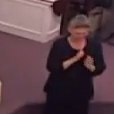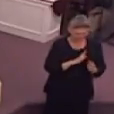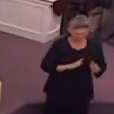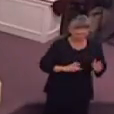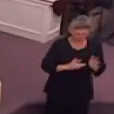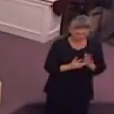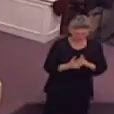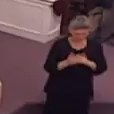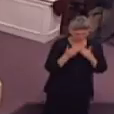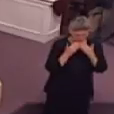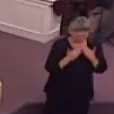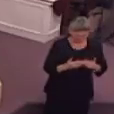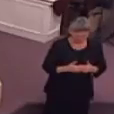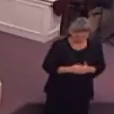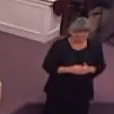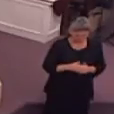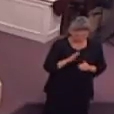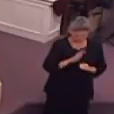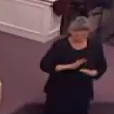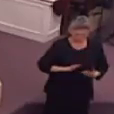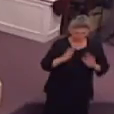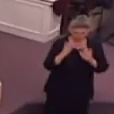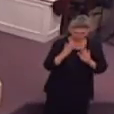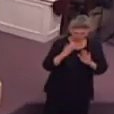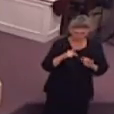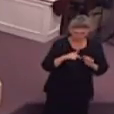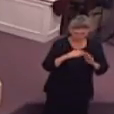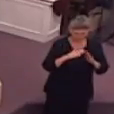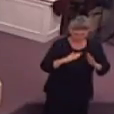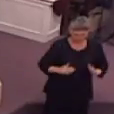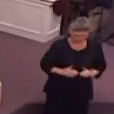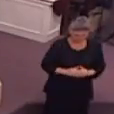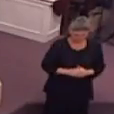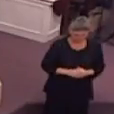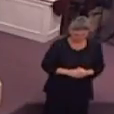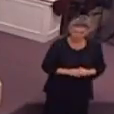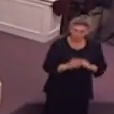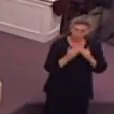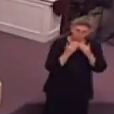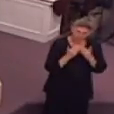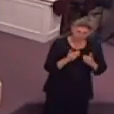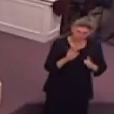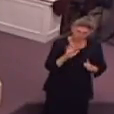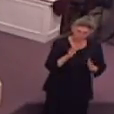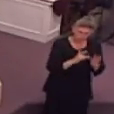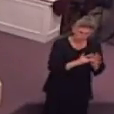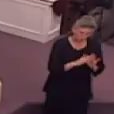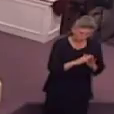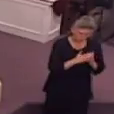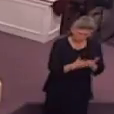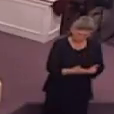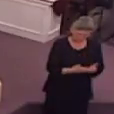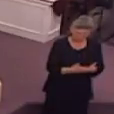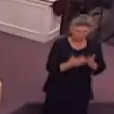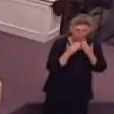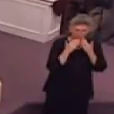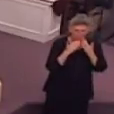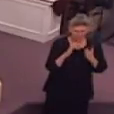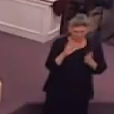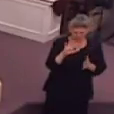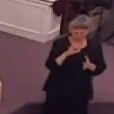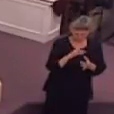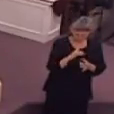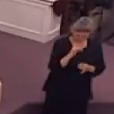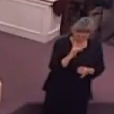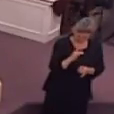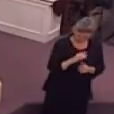Lord Jesus, we thank You for Your presence in this house today. We thank You for Your word. We thank You, Lord, for Your Spirit speaking